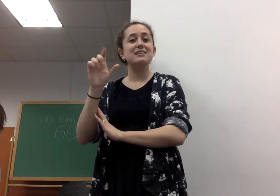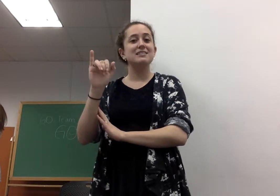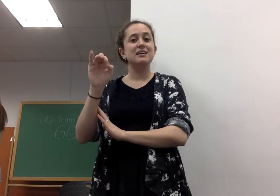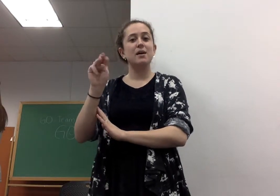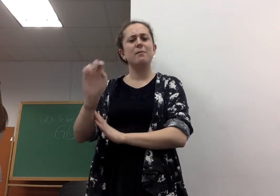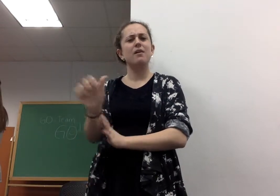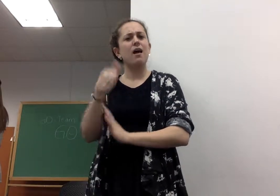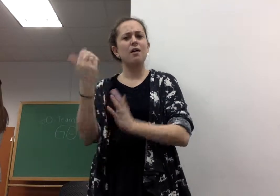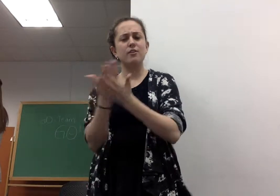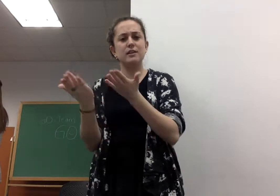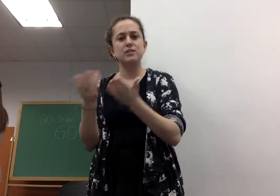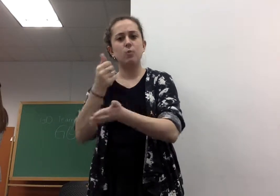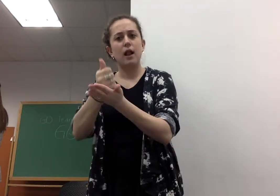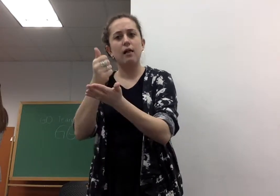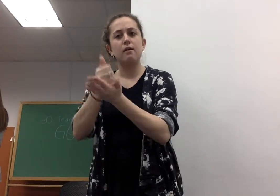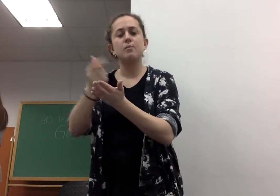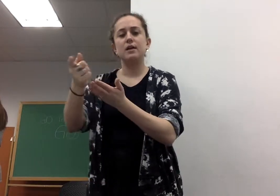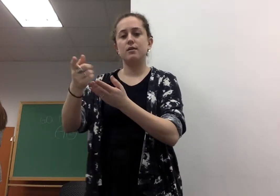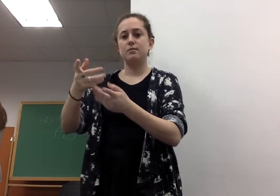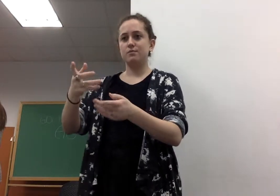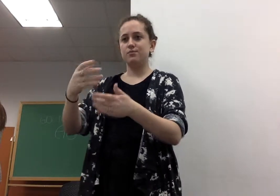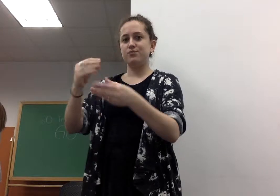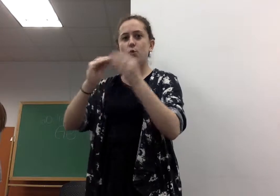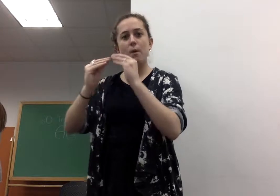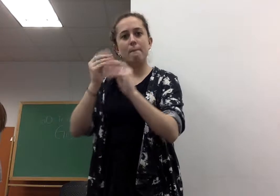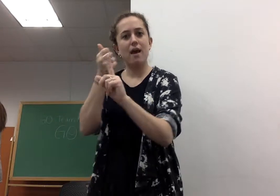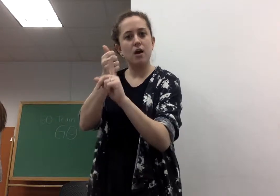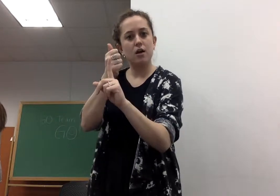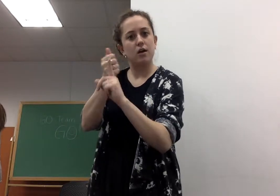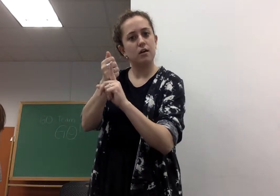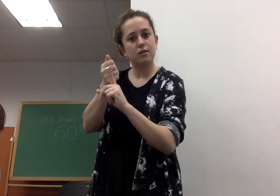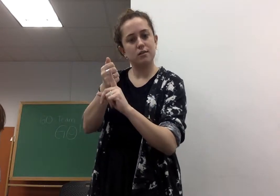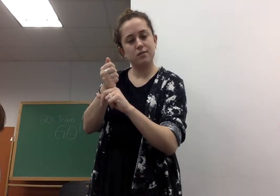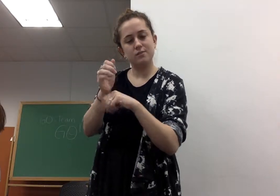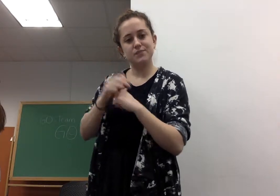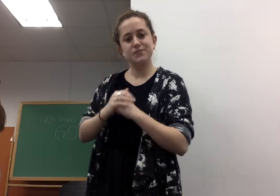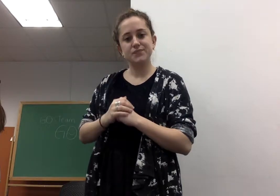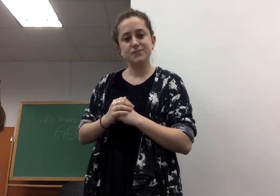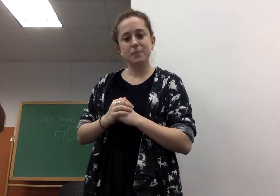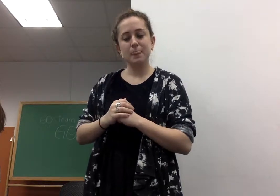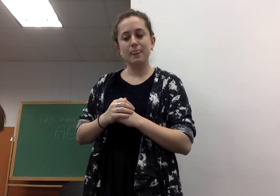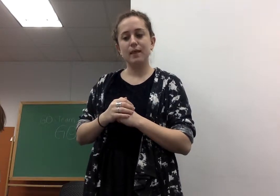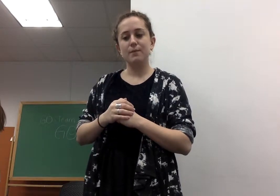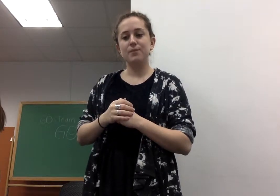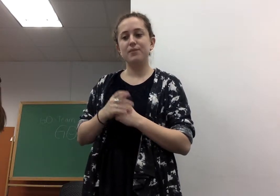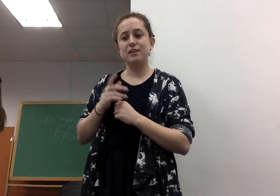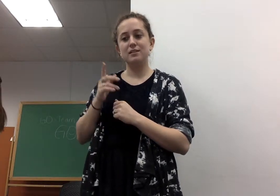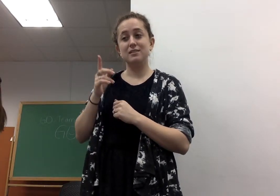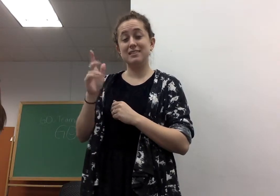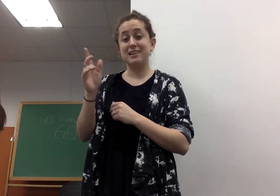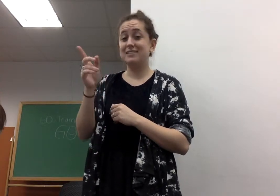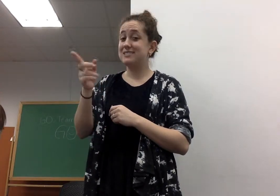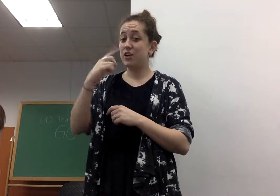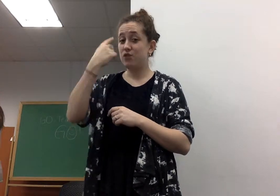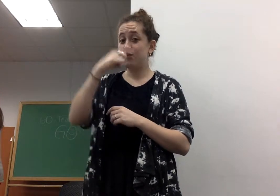that area. It has growth cells in it that's going to allow the growth and repair of that area. It's there for development, also there for repair, not just support